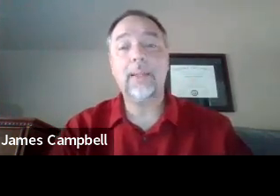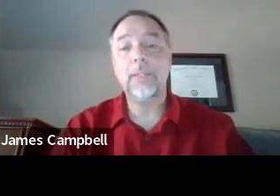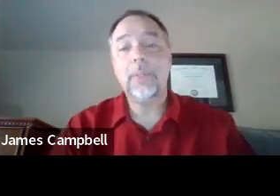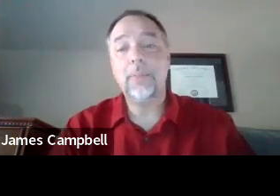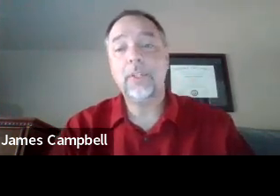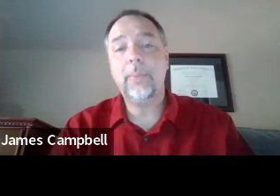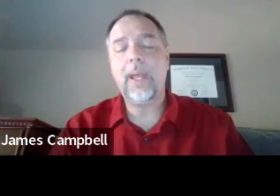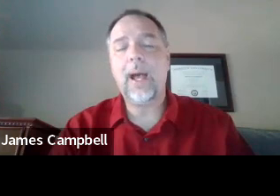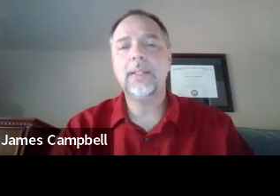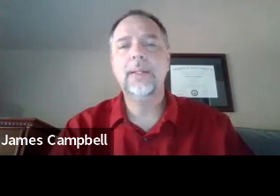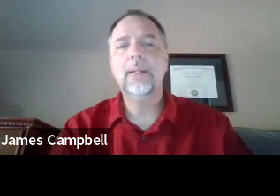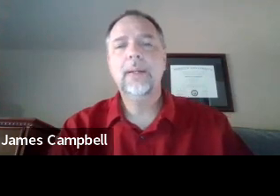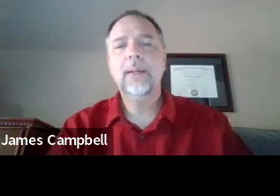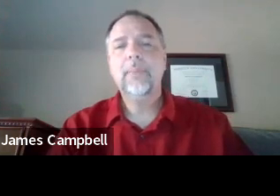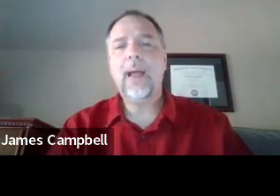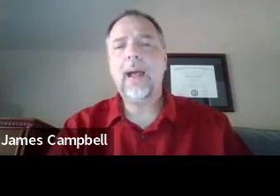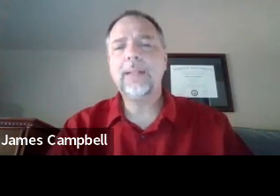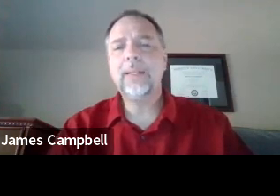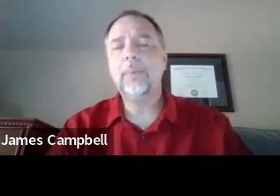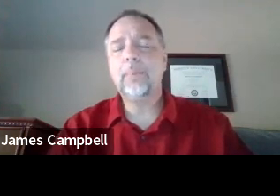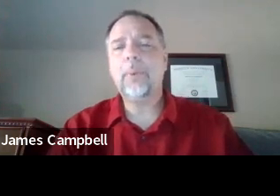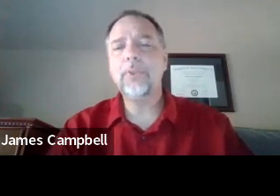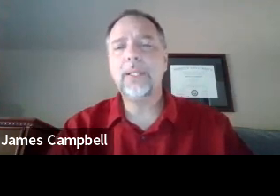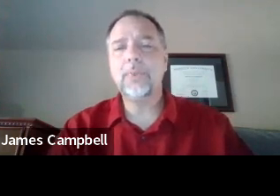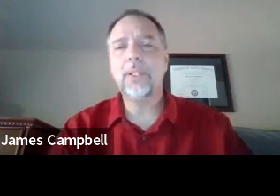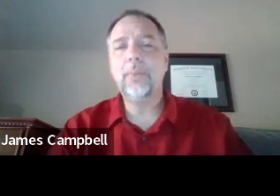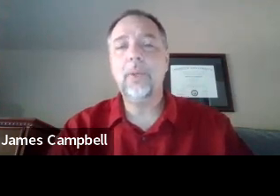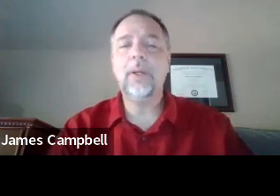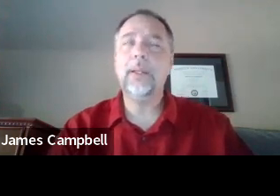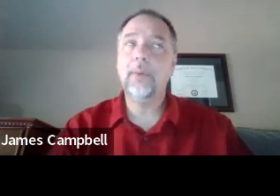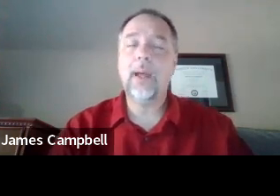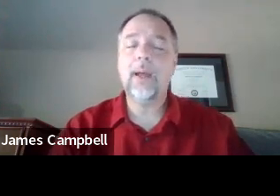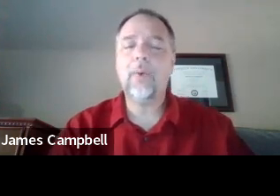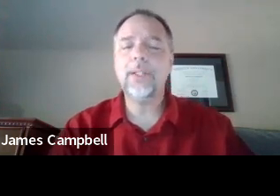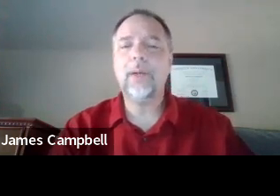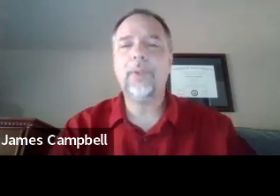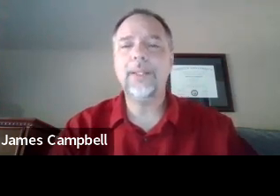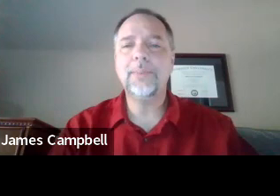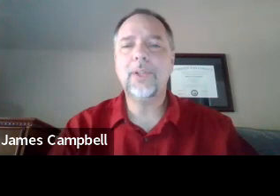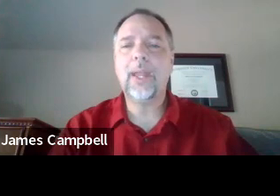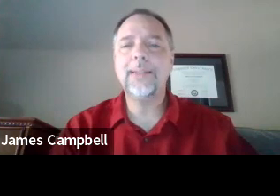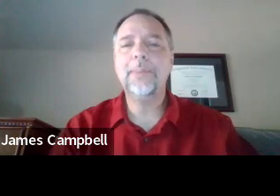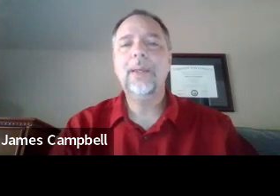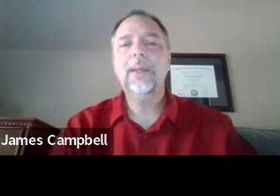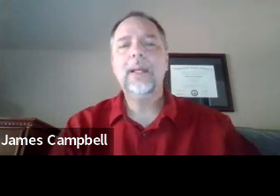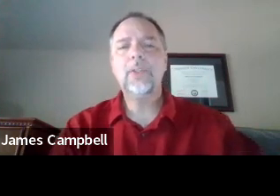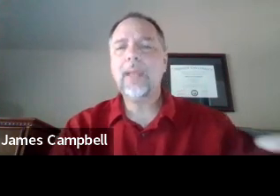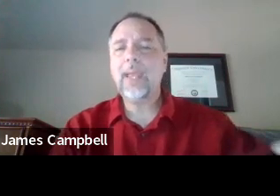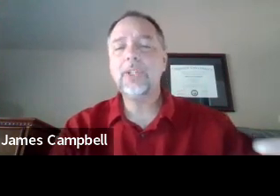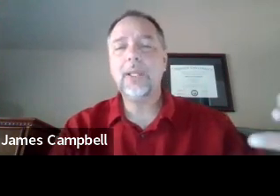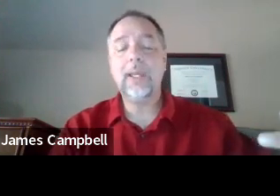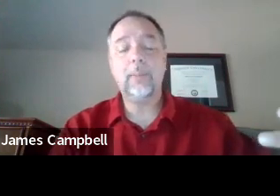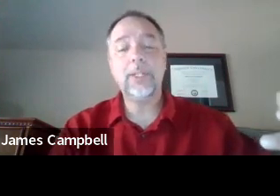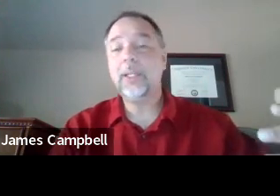real proud of these, but I'm just going to be honest. I tend to approach things with some humor and not always helpfully some sarcasm. And so